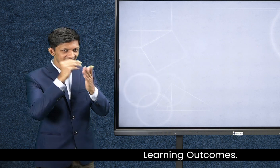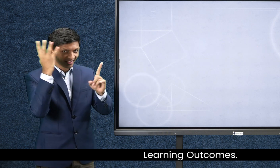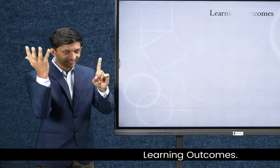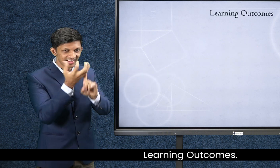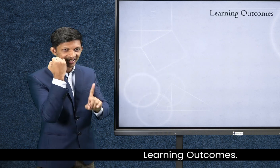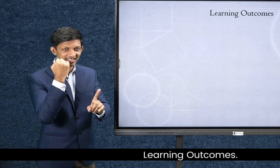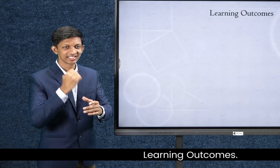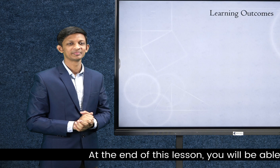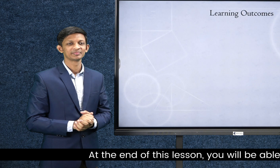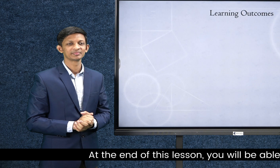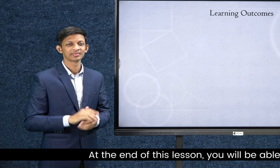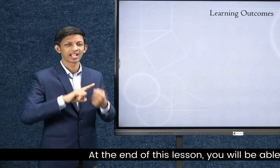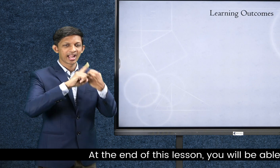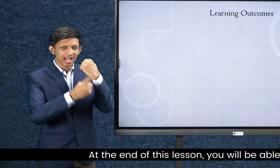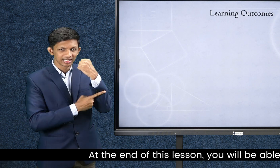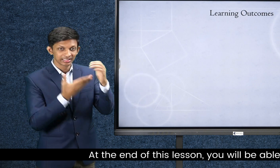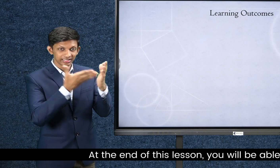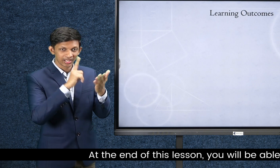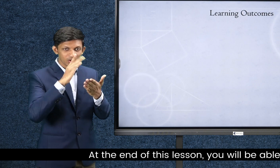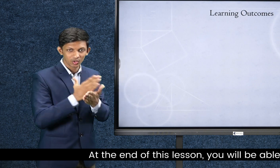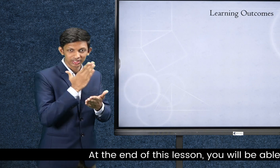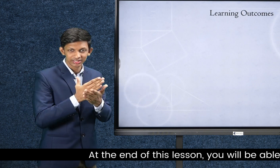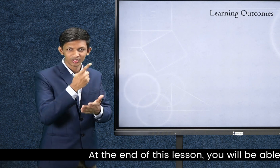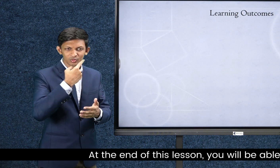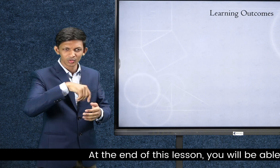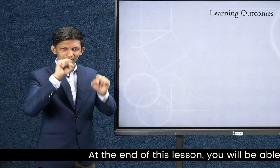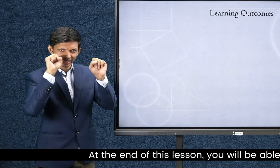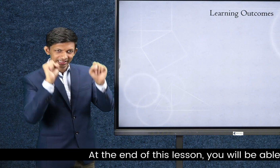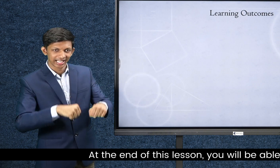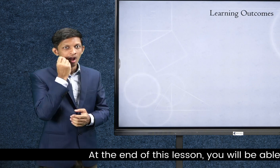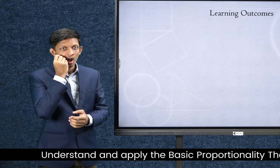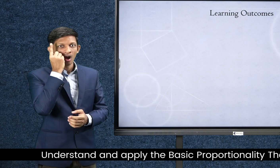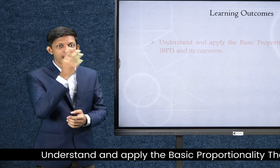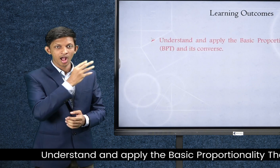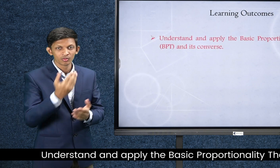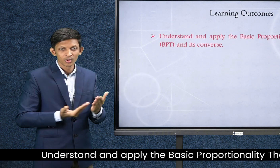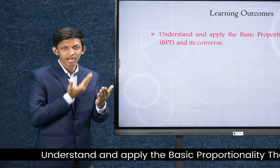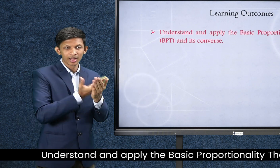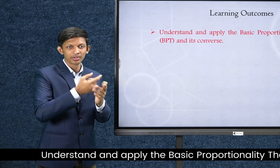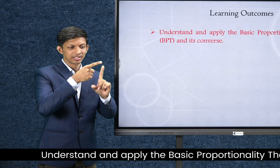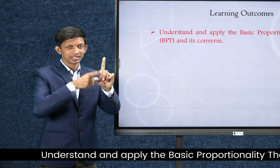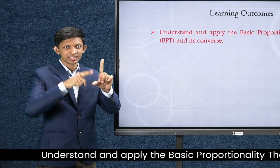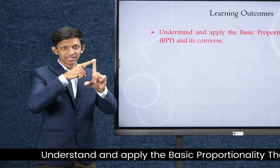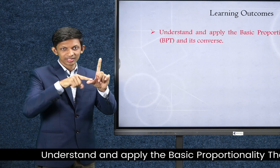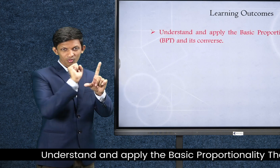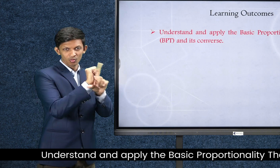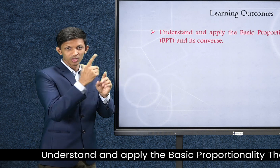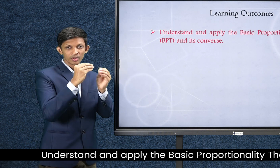Learning outcomes. At the end of this lesson, you will be able to understand and apply the basic proportionality theorem